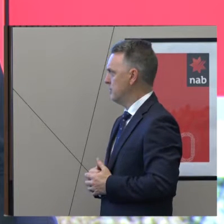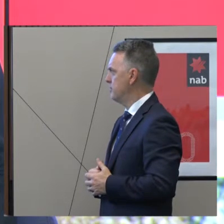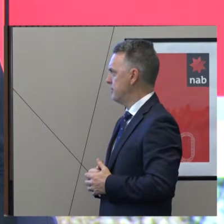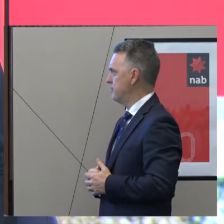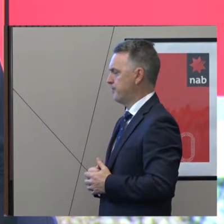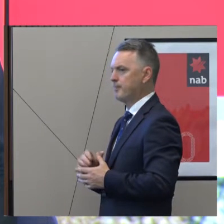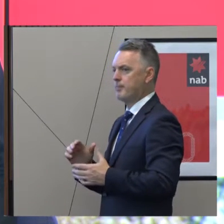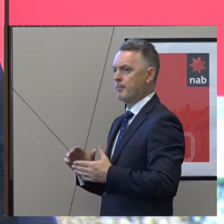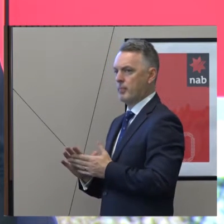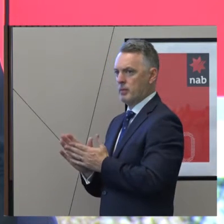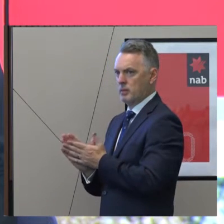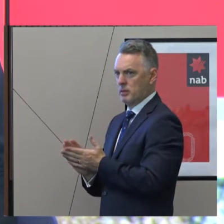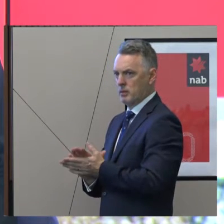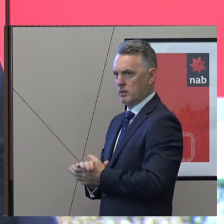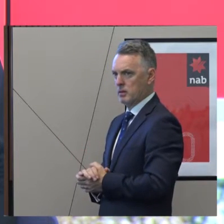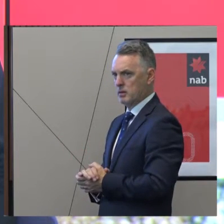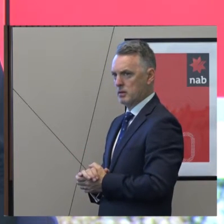firstly, I guess